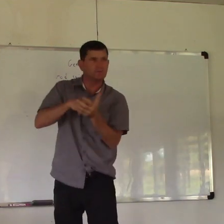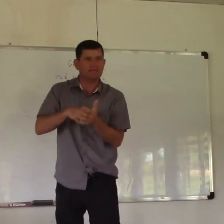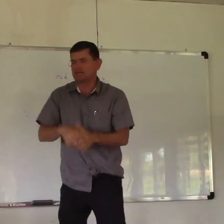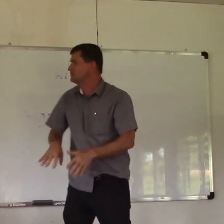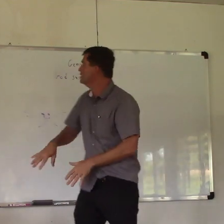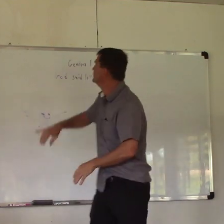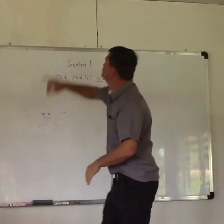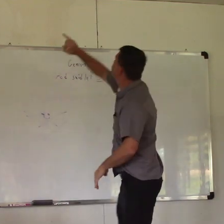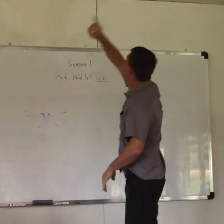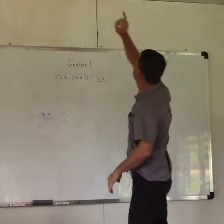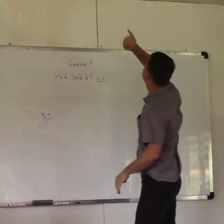sin, repented.